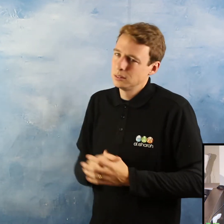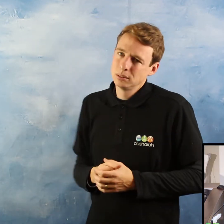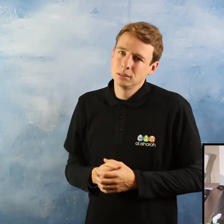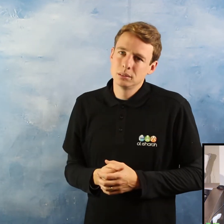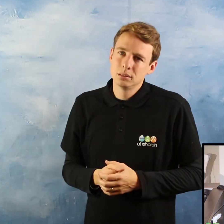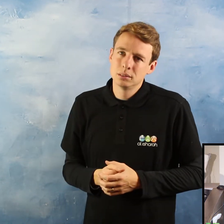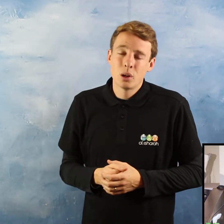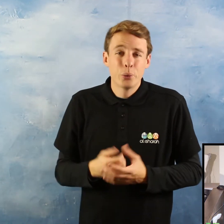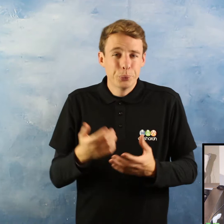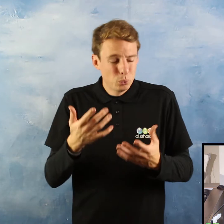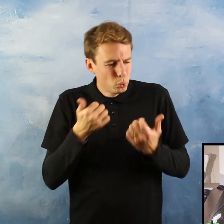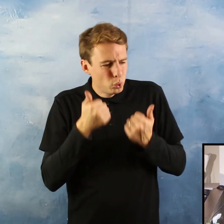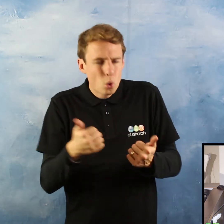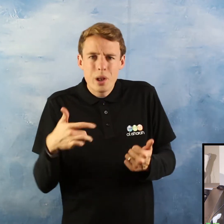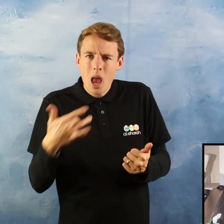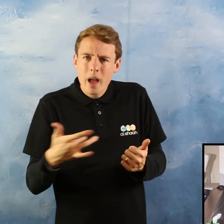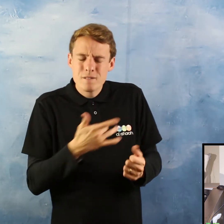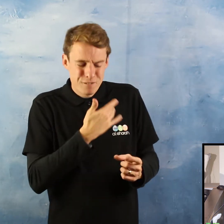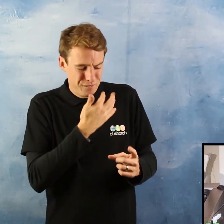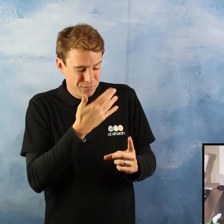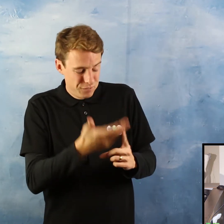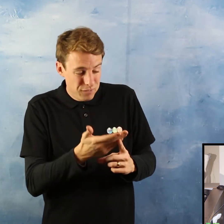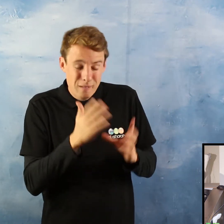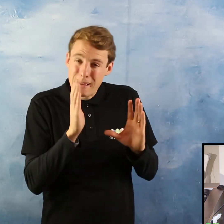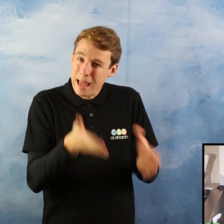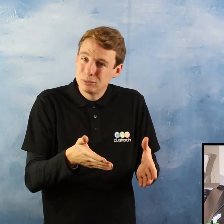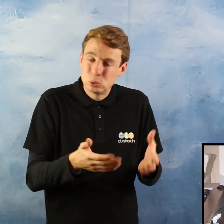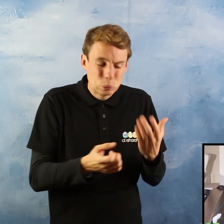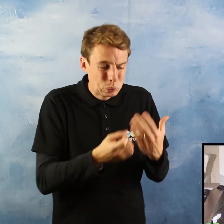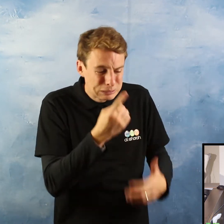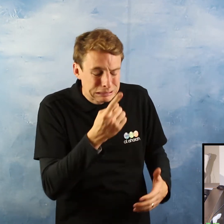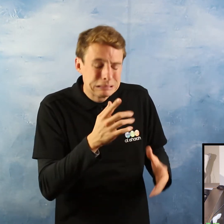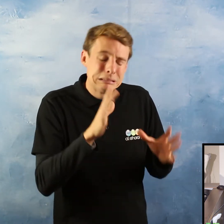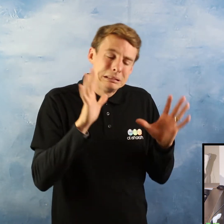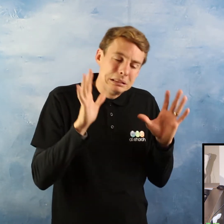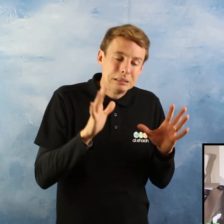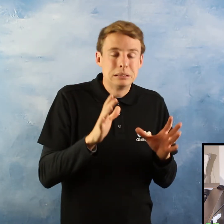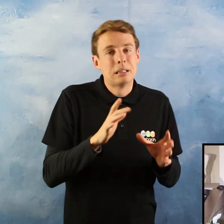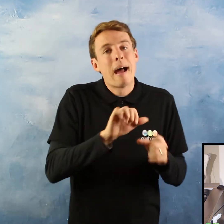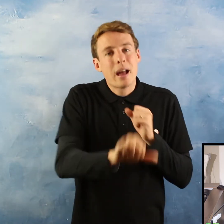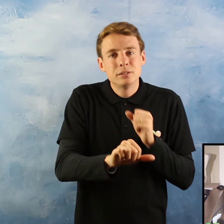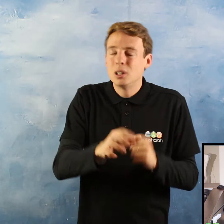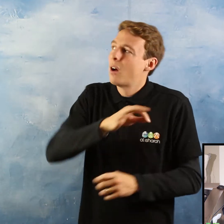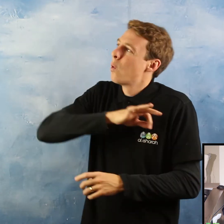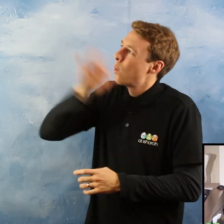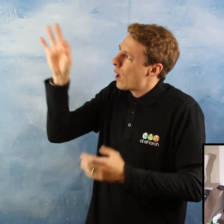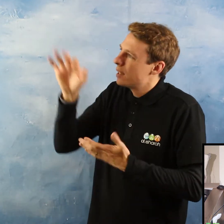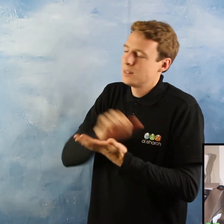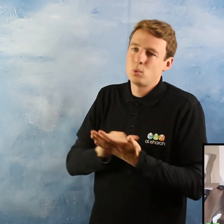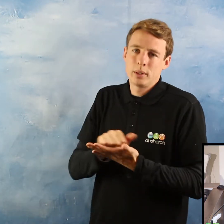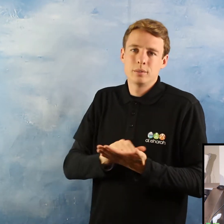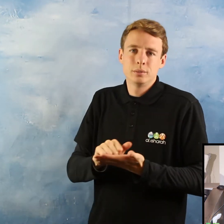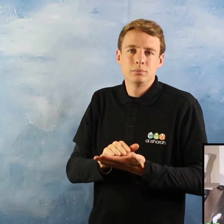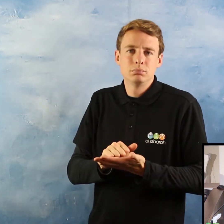good life in obedience of Allah subhanahu wa ta'ala, follow the command of Allah subhanahu wa ta'ala, inshallah. But his